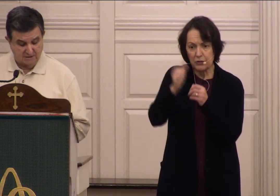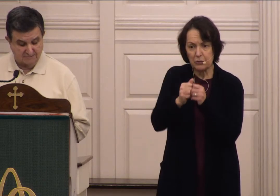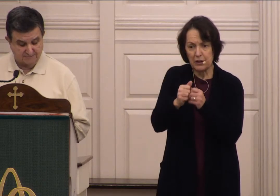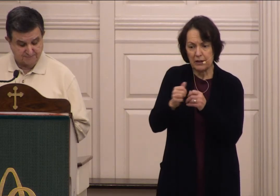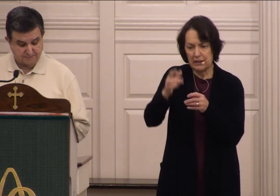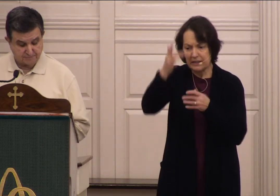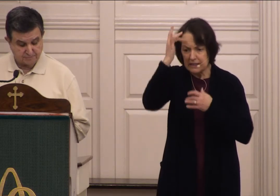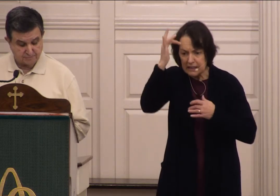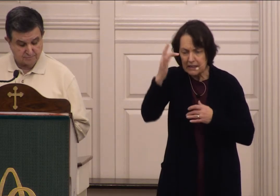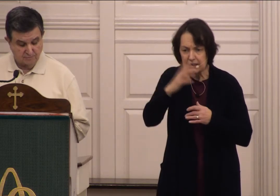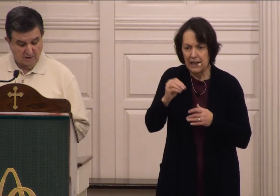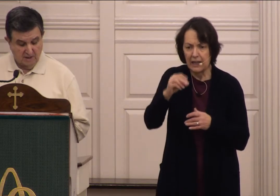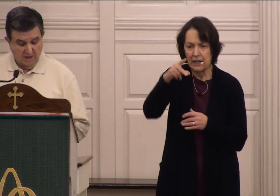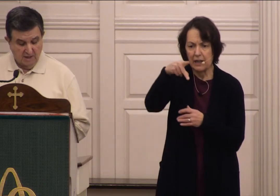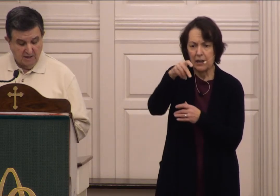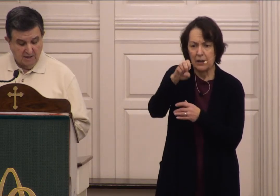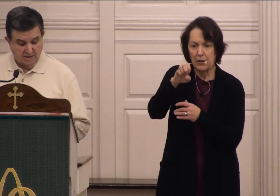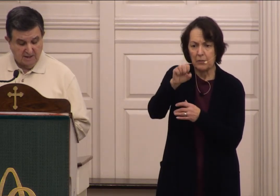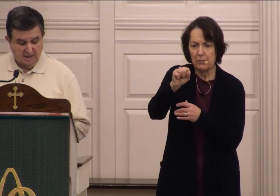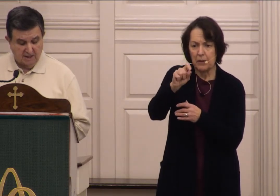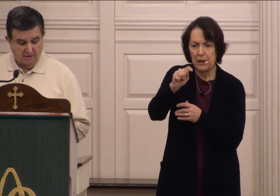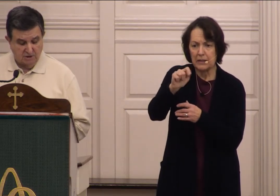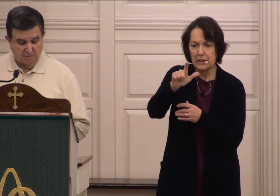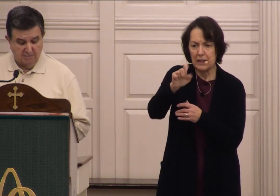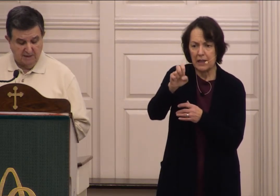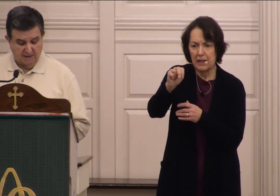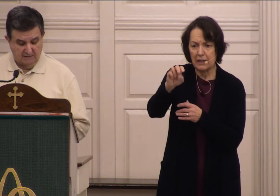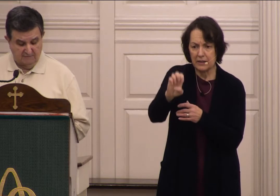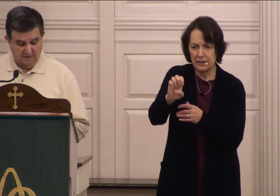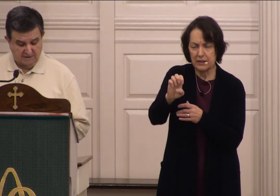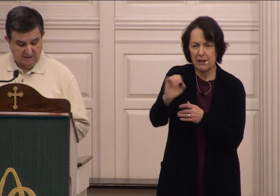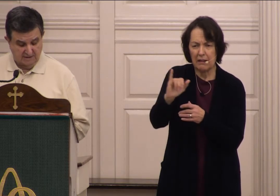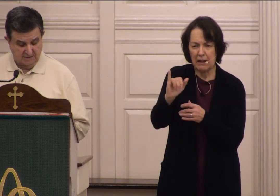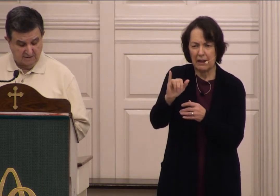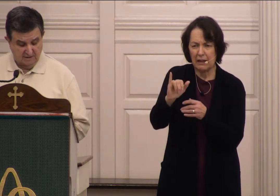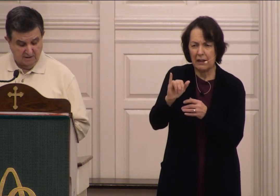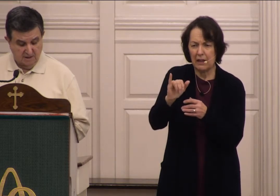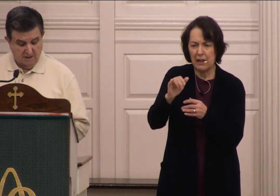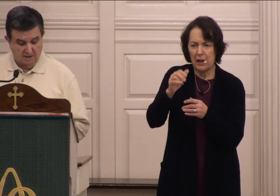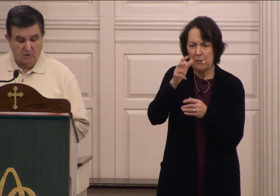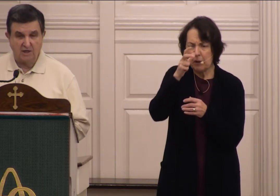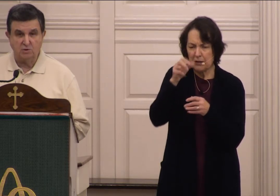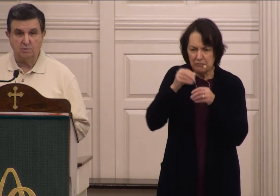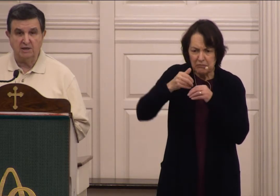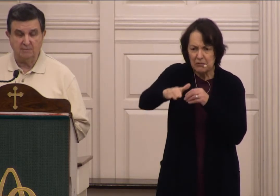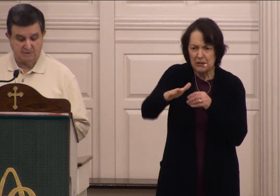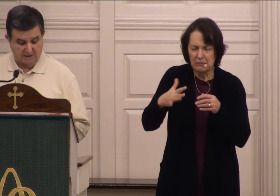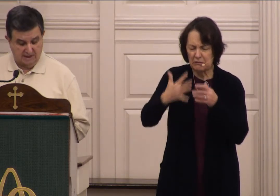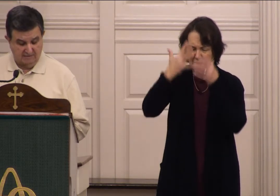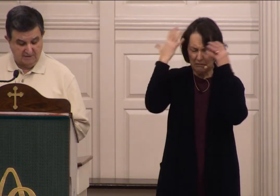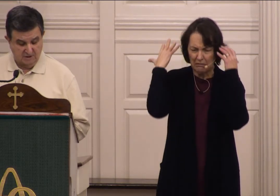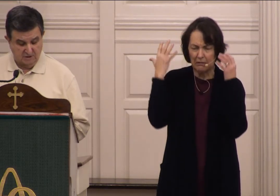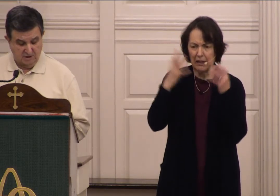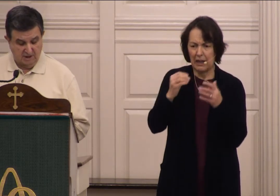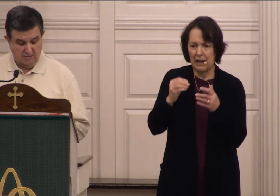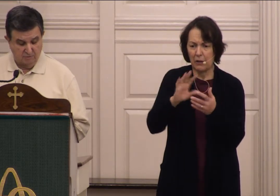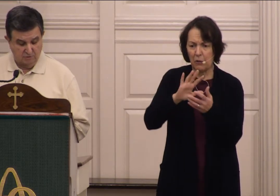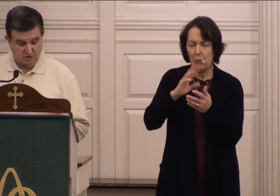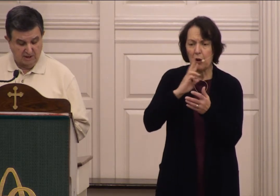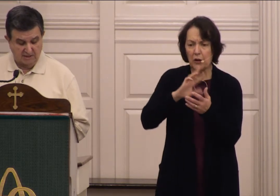Take courage and be manly, Philistines. Otherwise, you will become slaves to